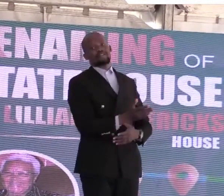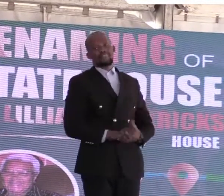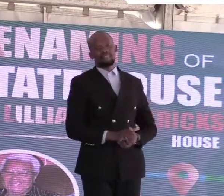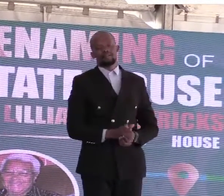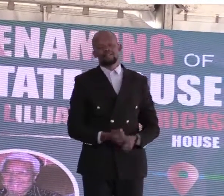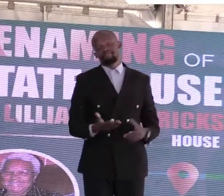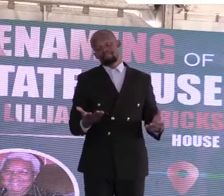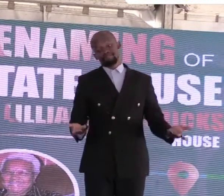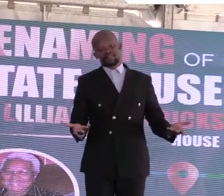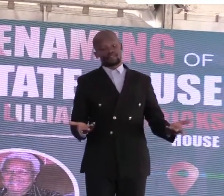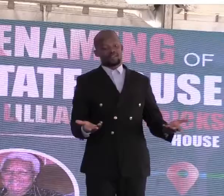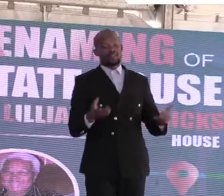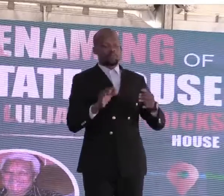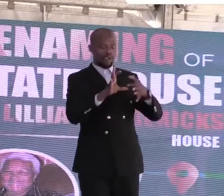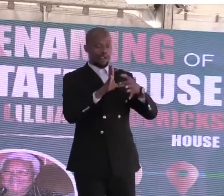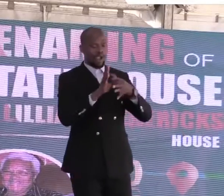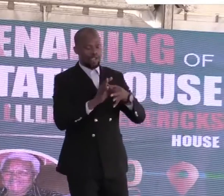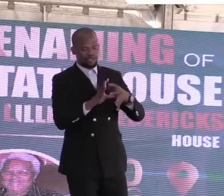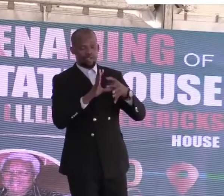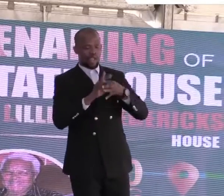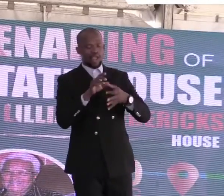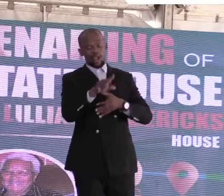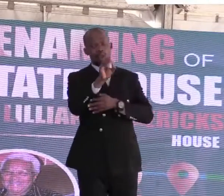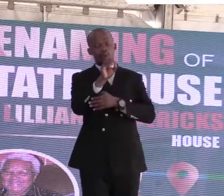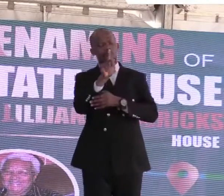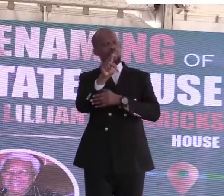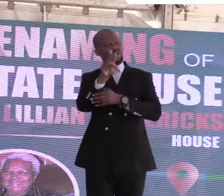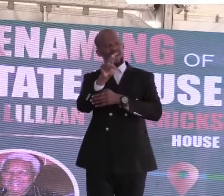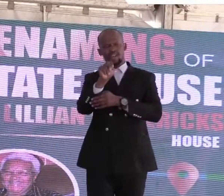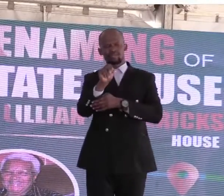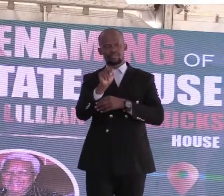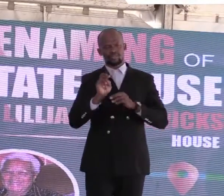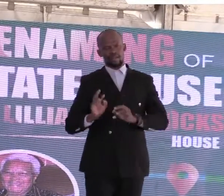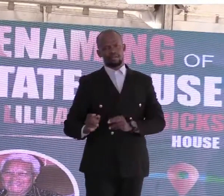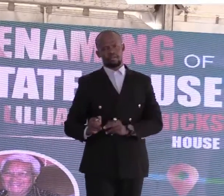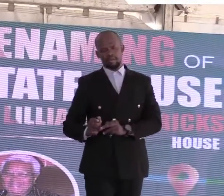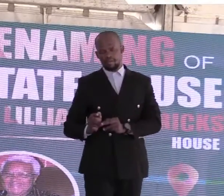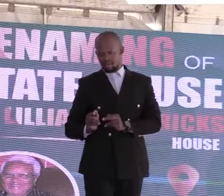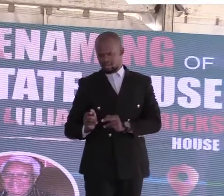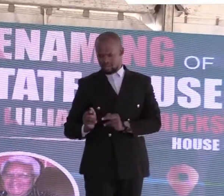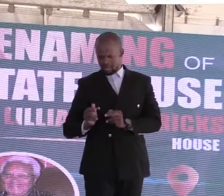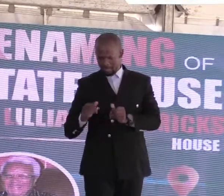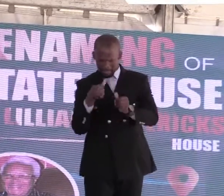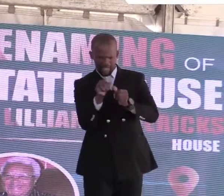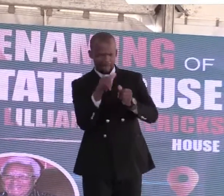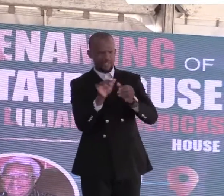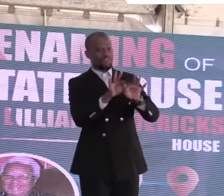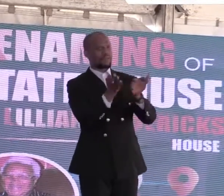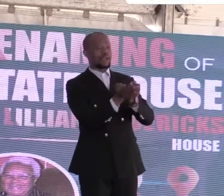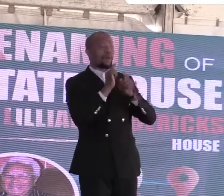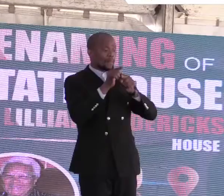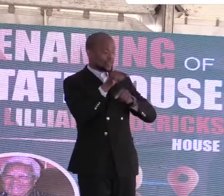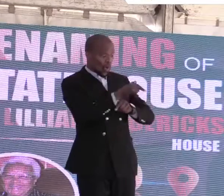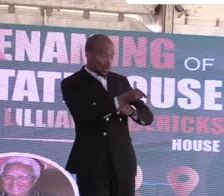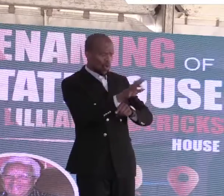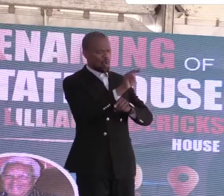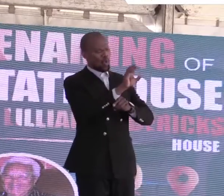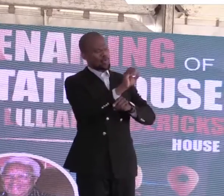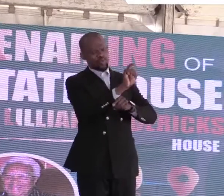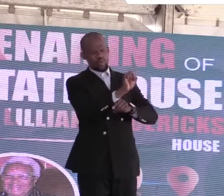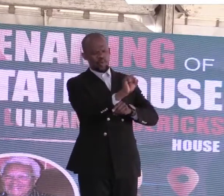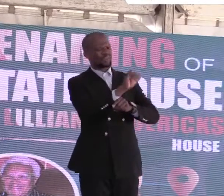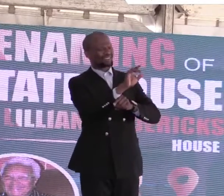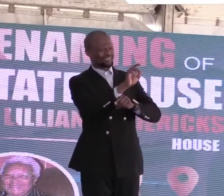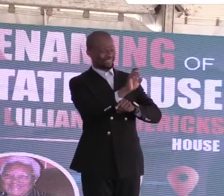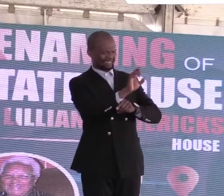there are professors and doctors. But Nosicelo is coming from a very humble